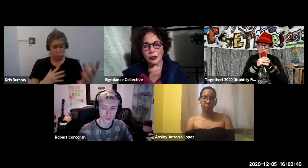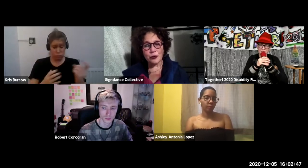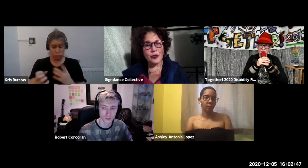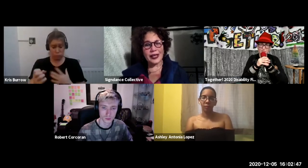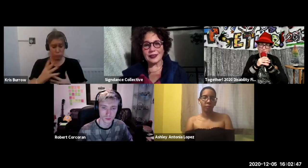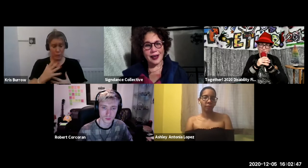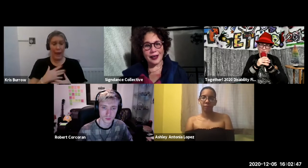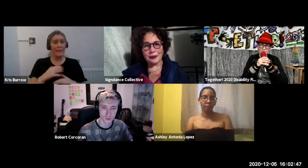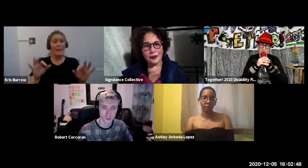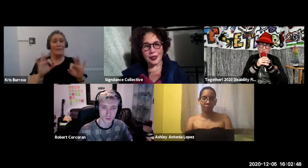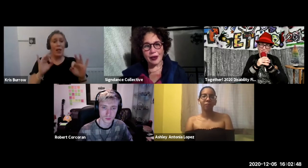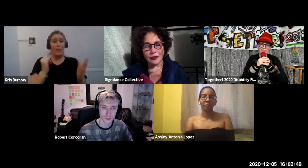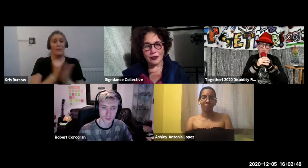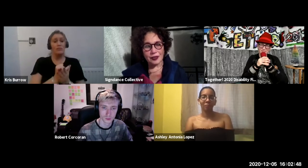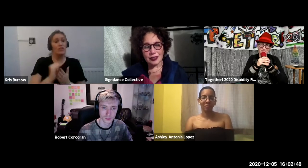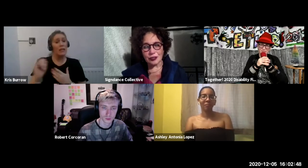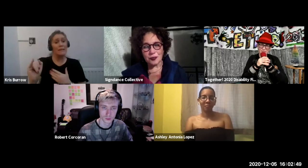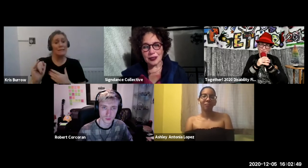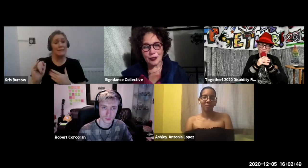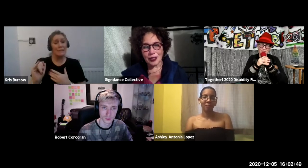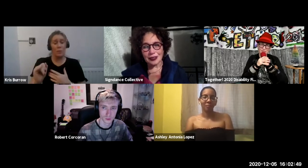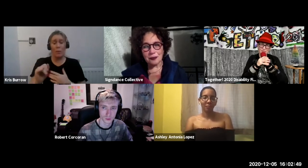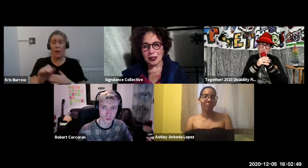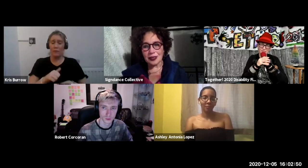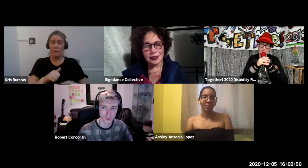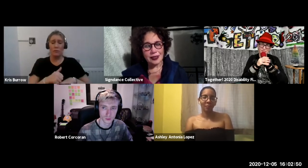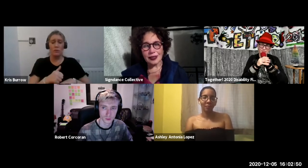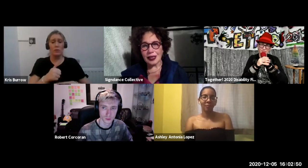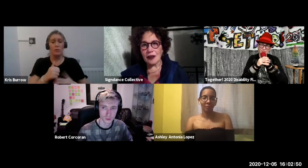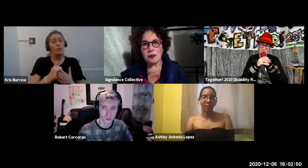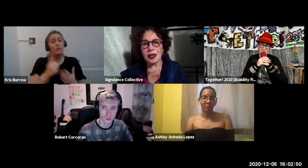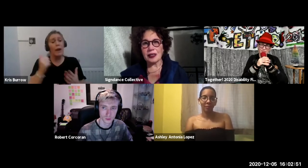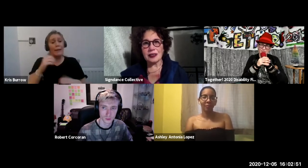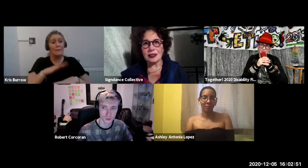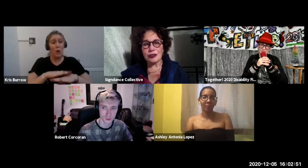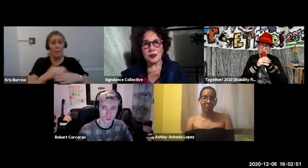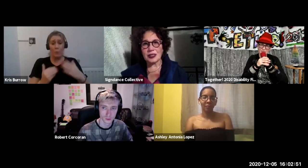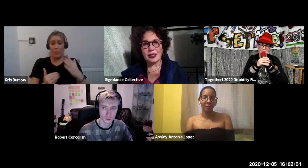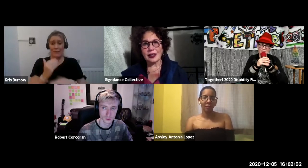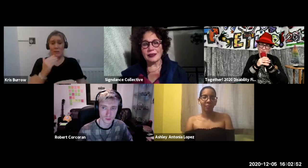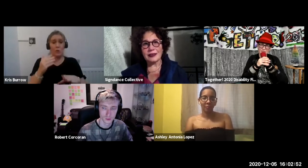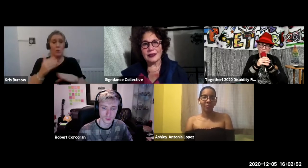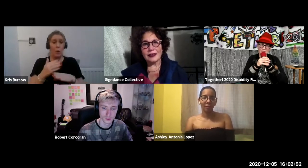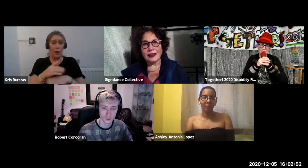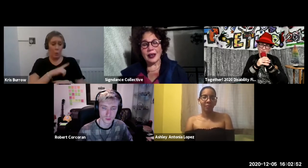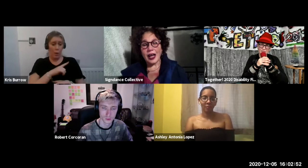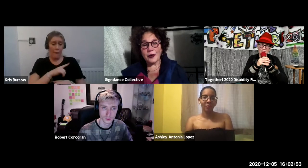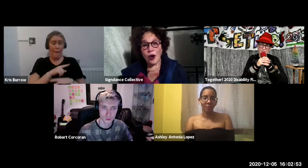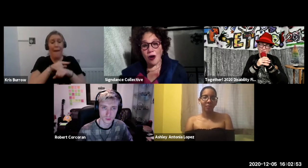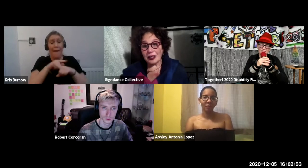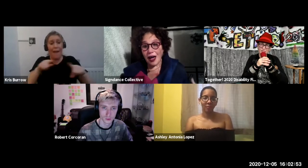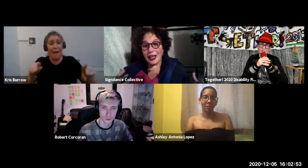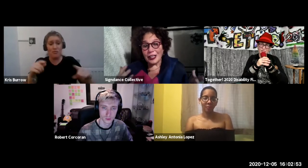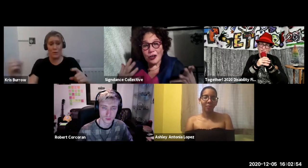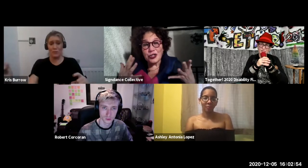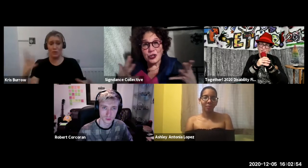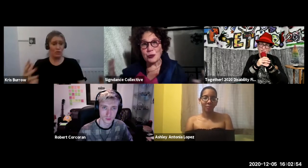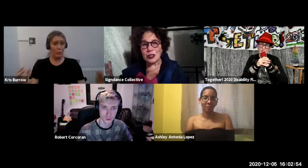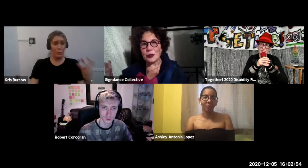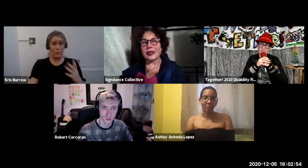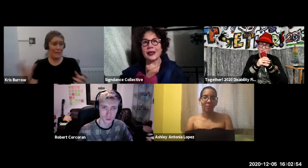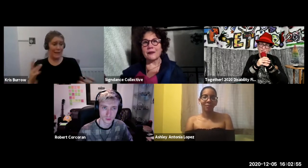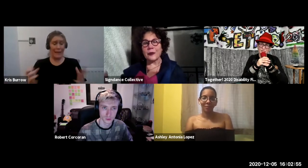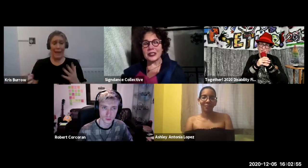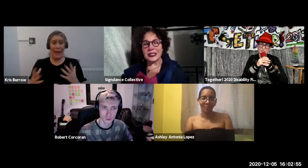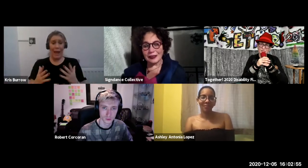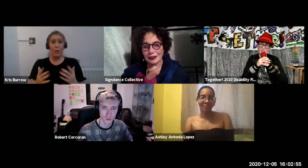really great time on this new piece, Oriente Plus. Everybody is contributing, and we're online on Zoom